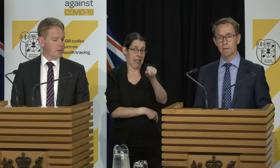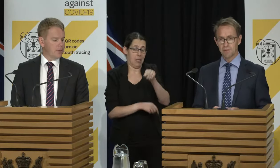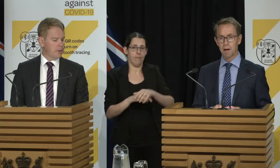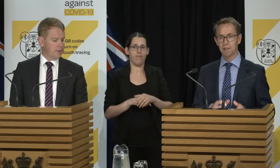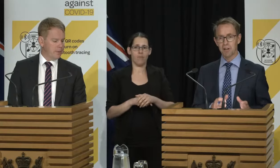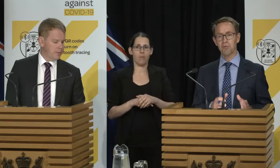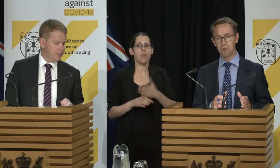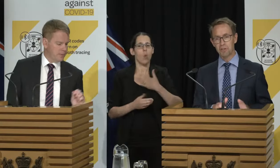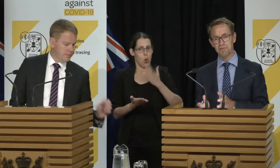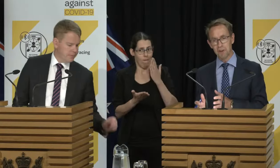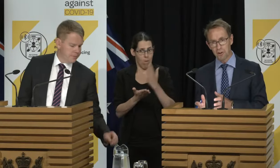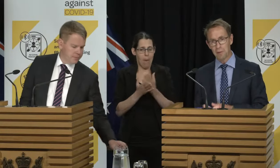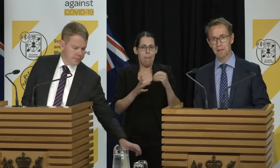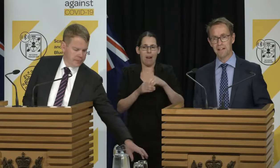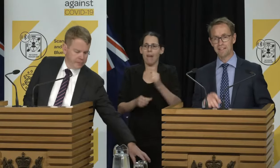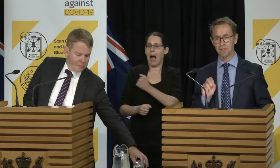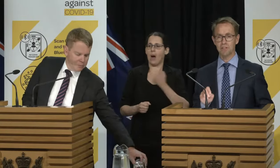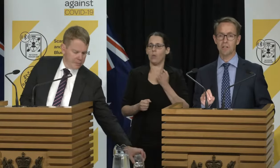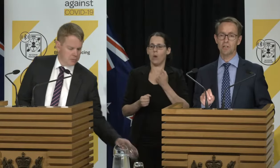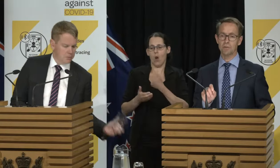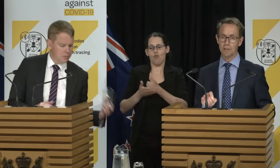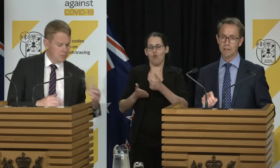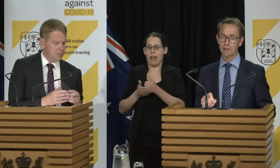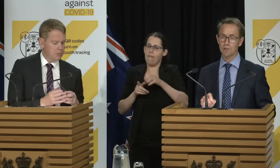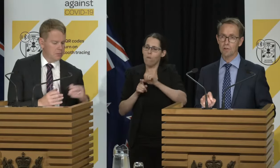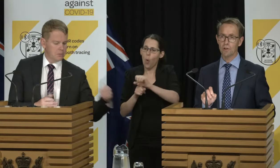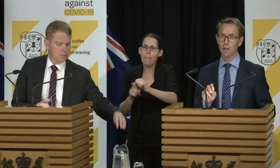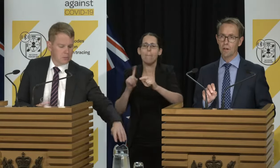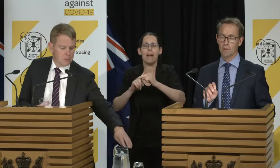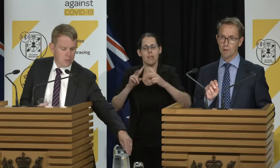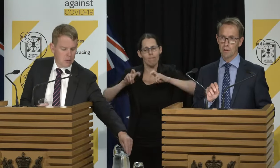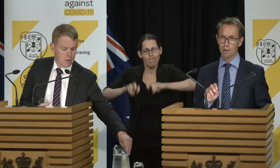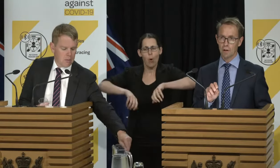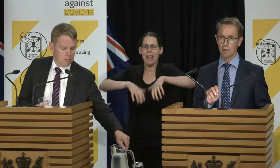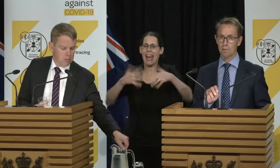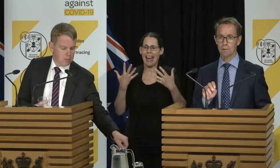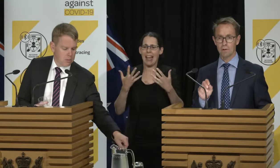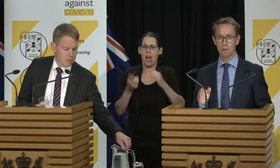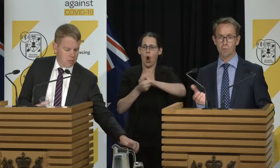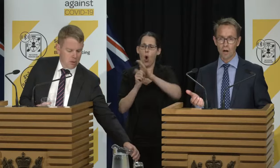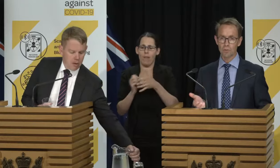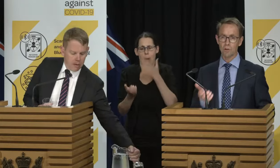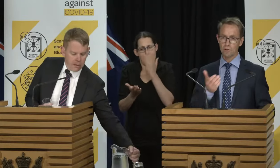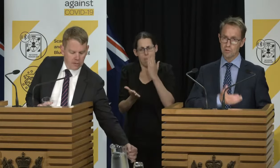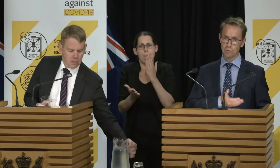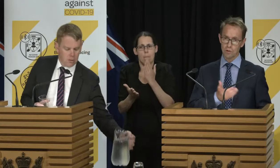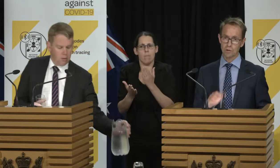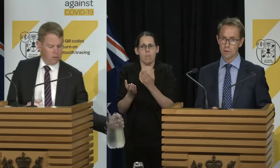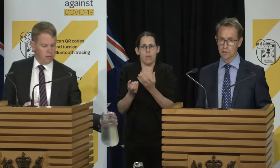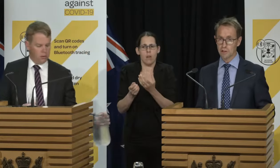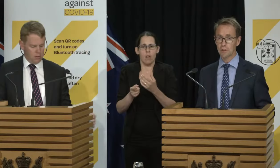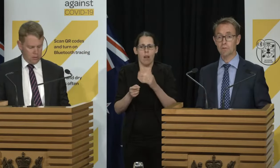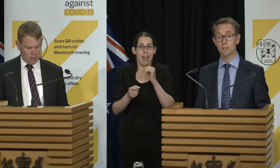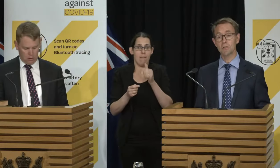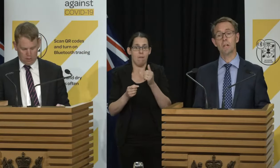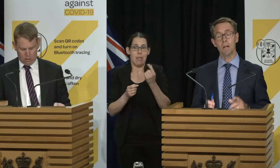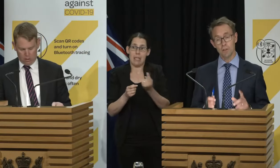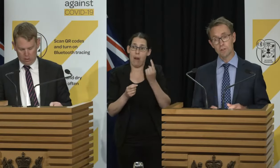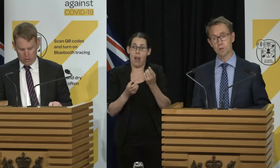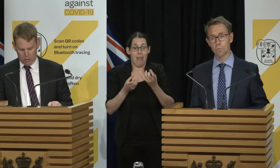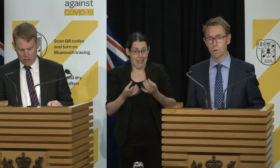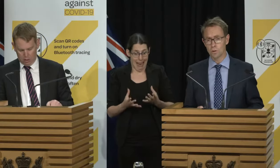that as part of our routine follow-up and investigation of any cases that arise where someone's returned initially negative